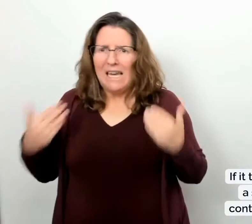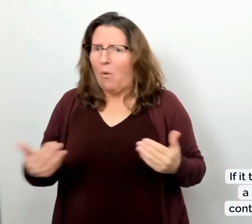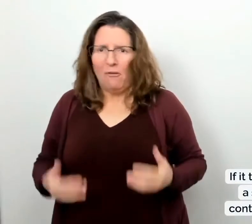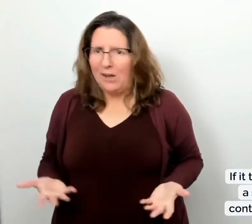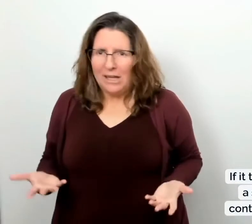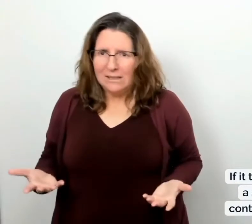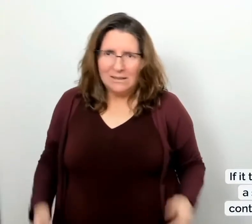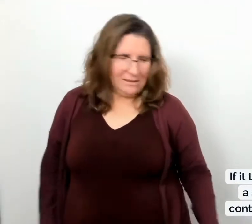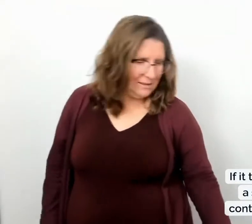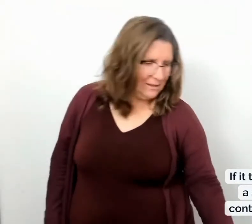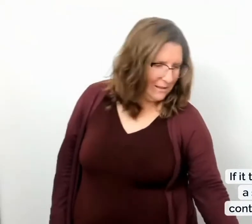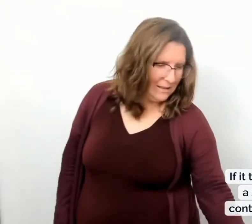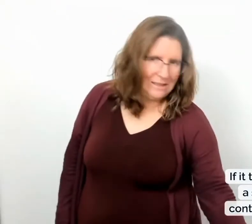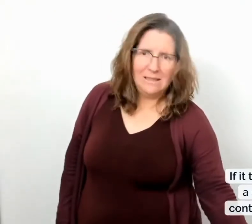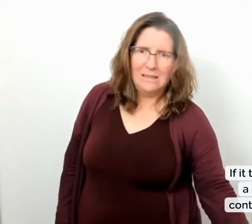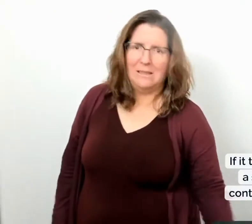Get over it.